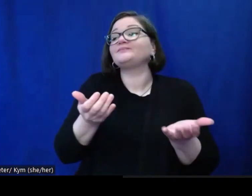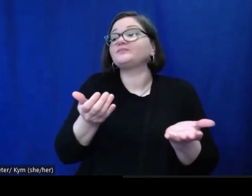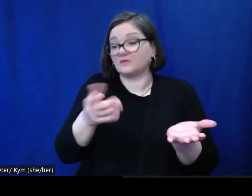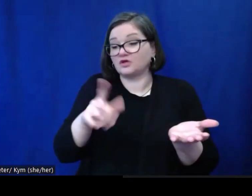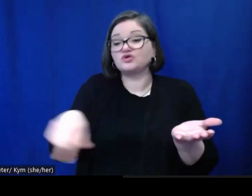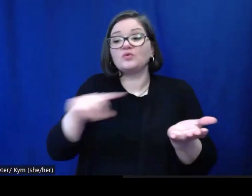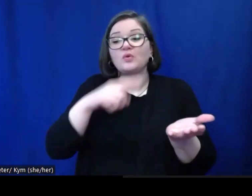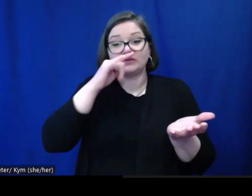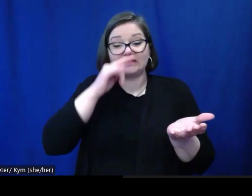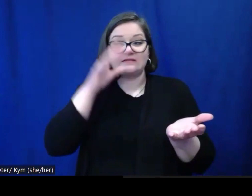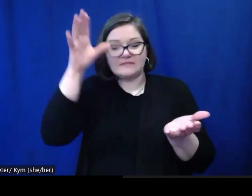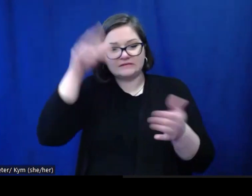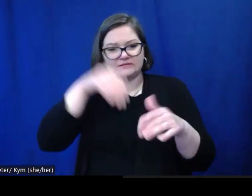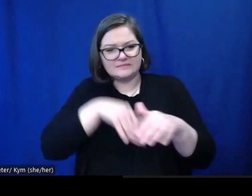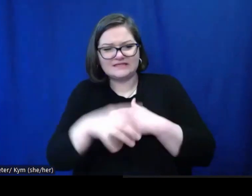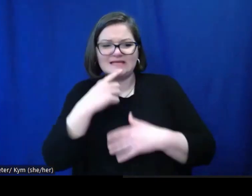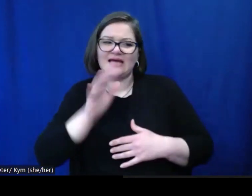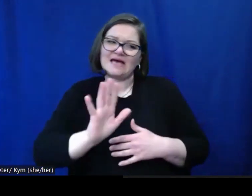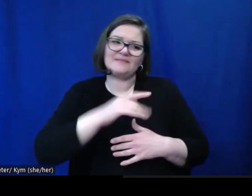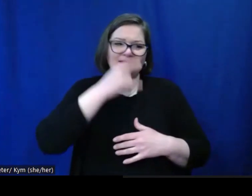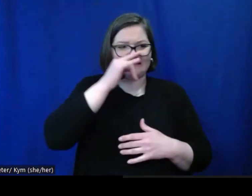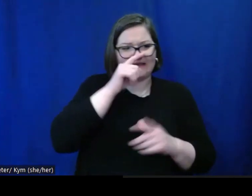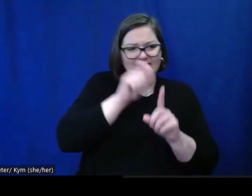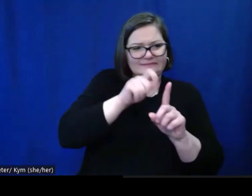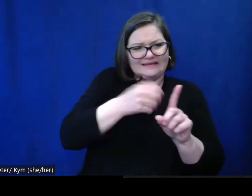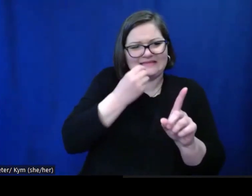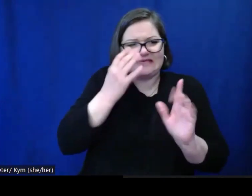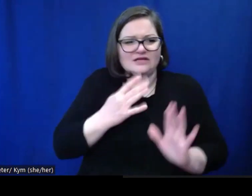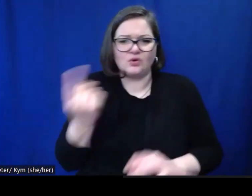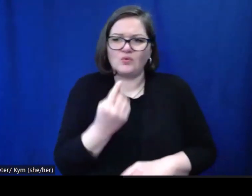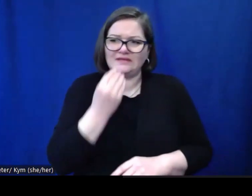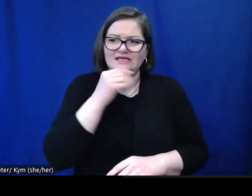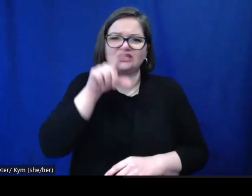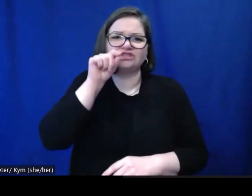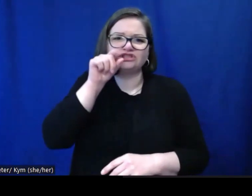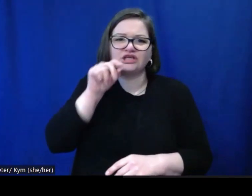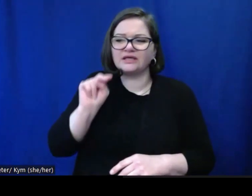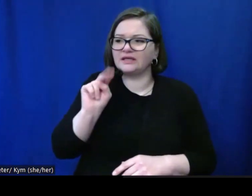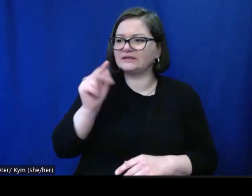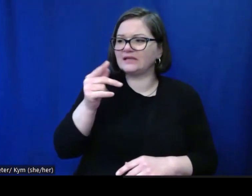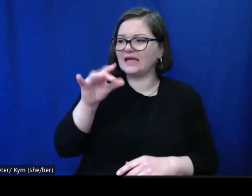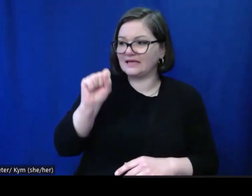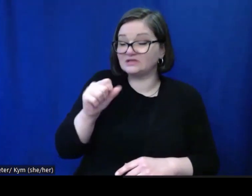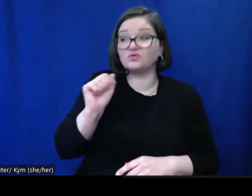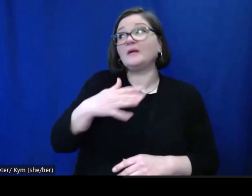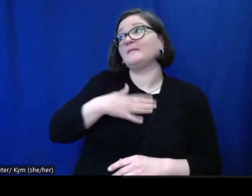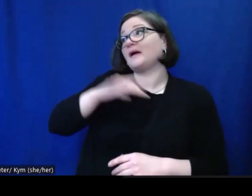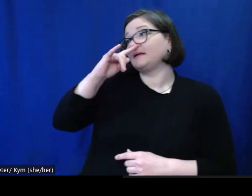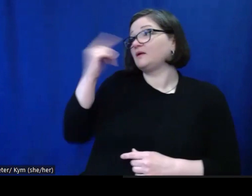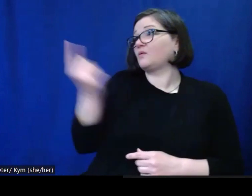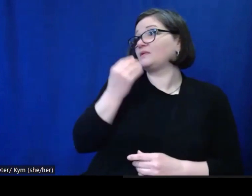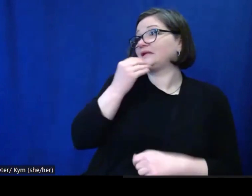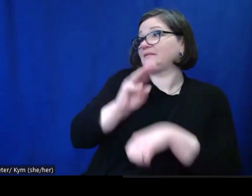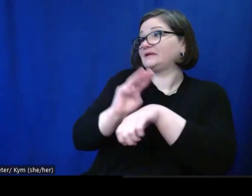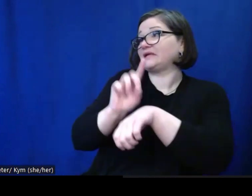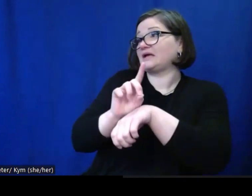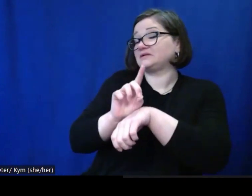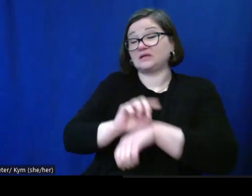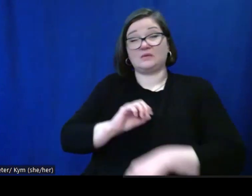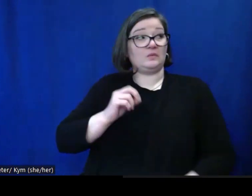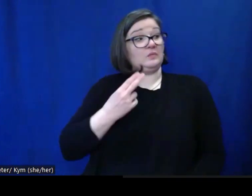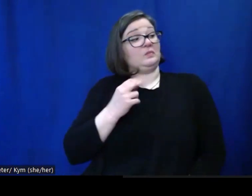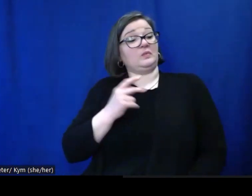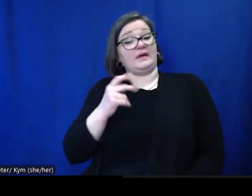they will only have chicken nuggets. Like, this is my kid. My child will only eat at McDonald's. Oh, okay.